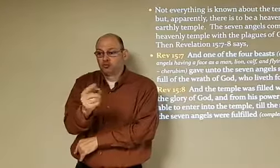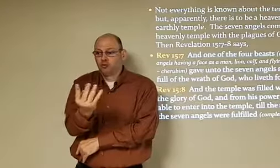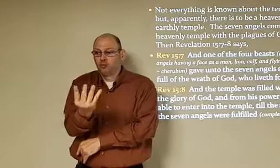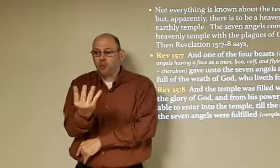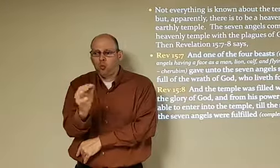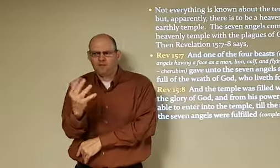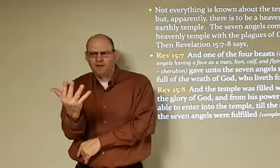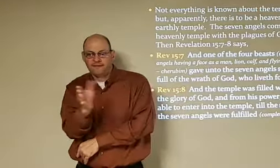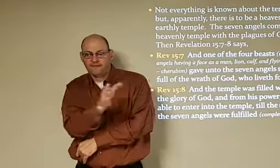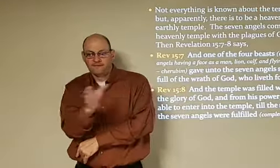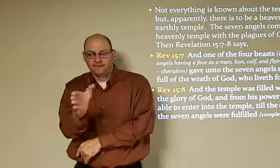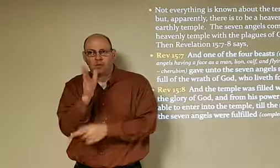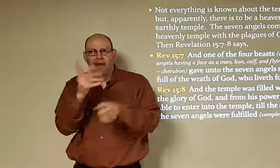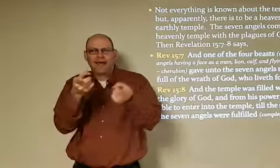then, you know,